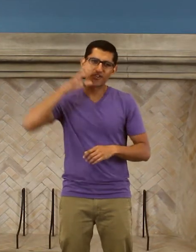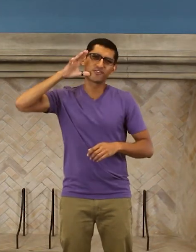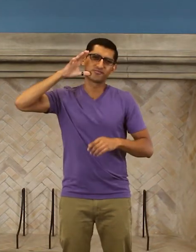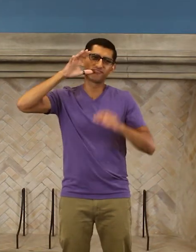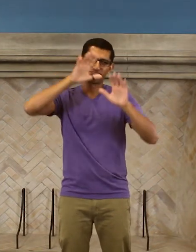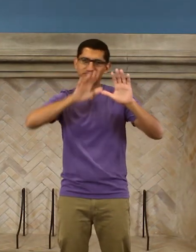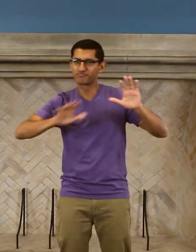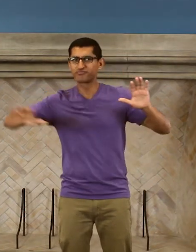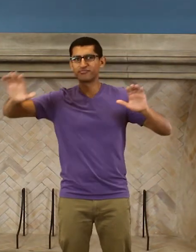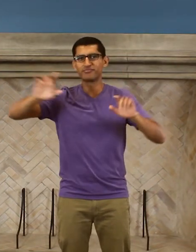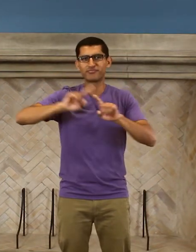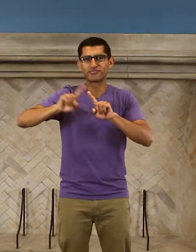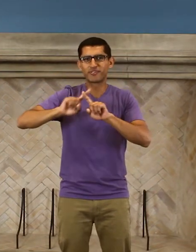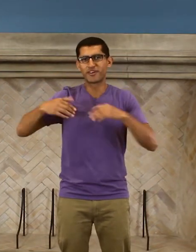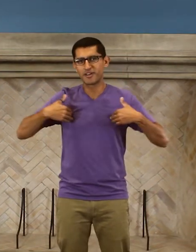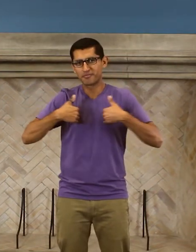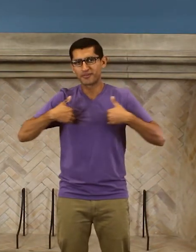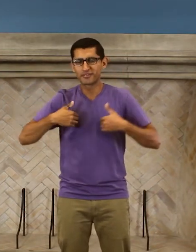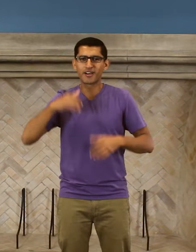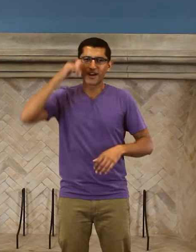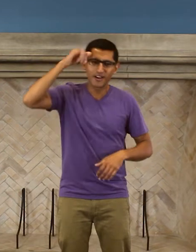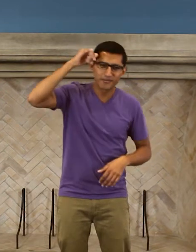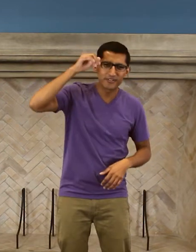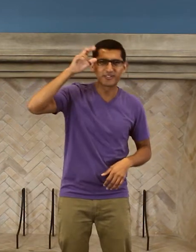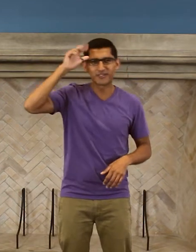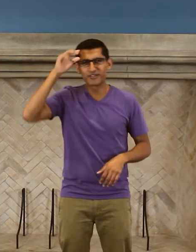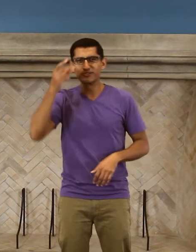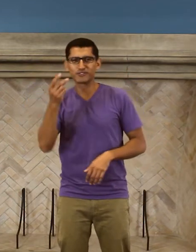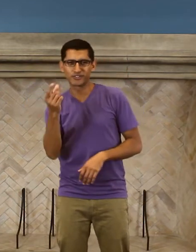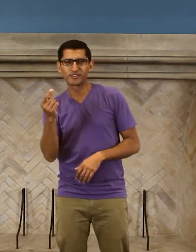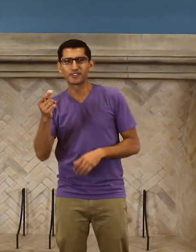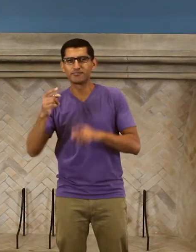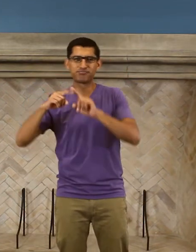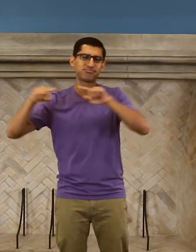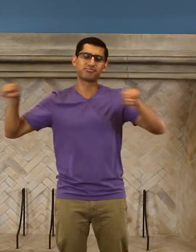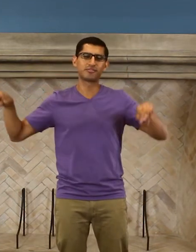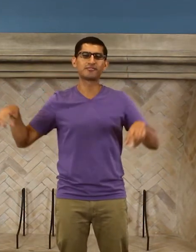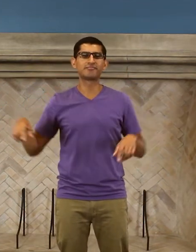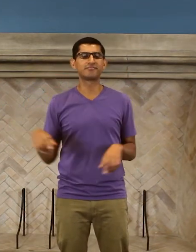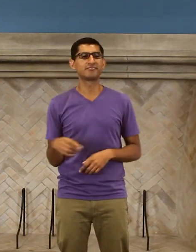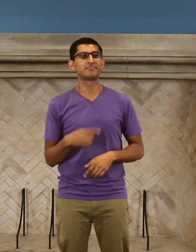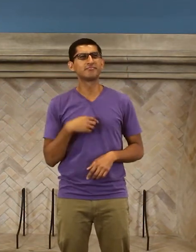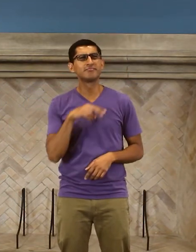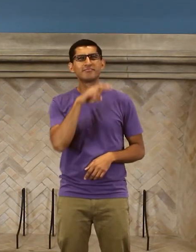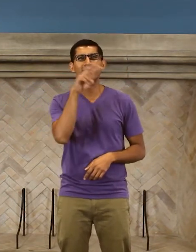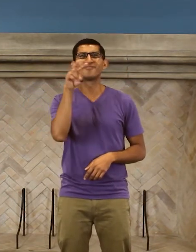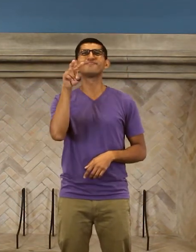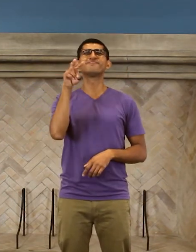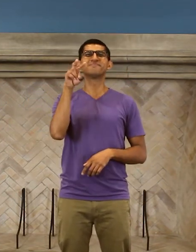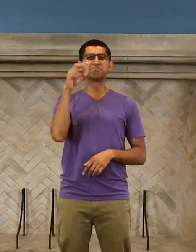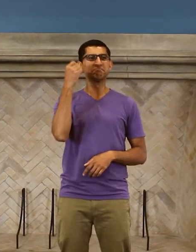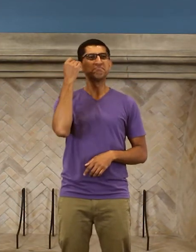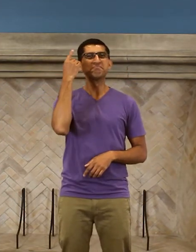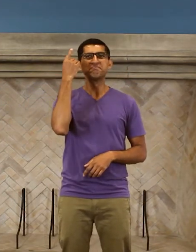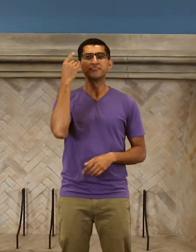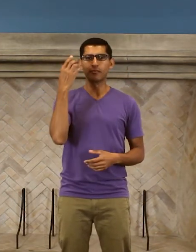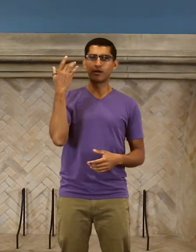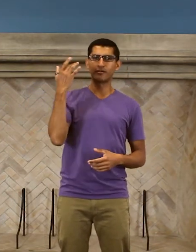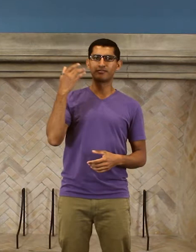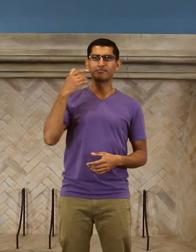The pictures were of farm animals, cows, horses, dogs, etc. And I looked and I understood